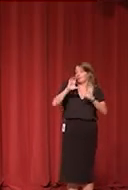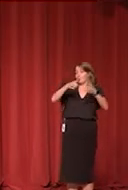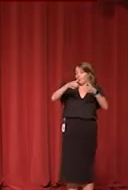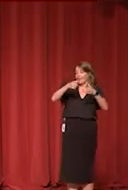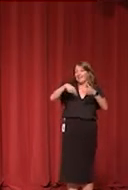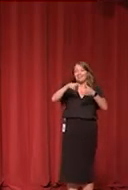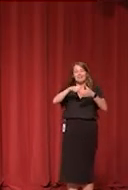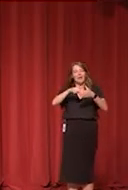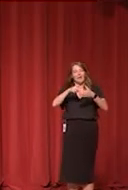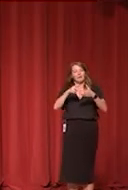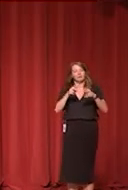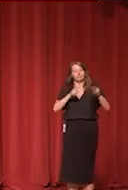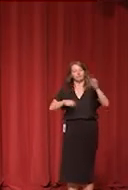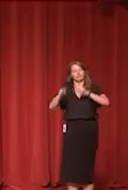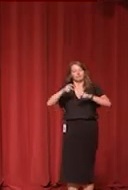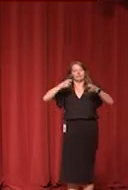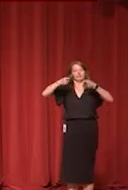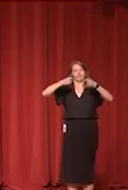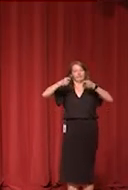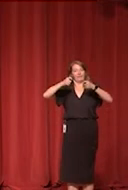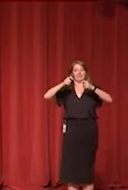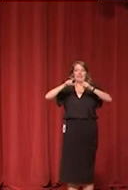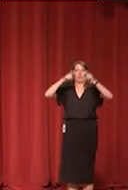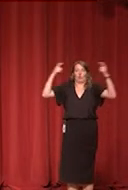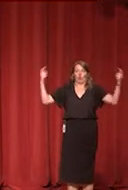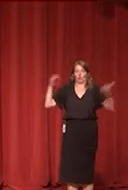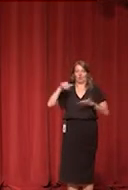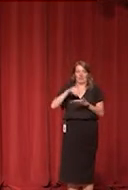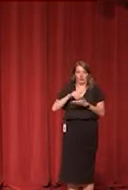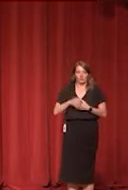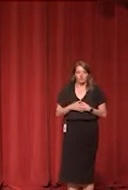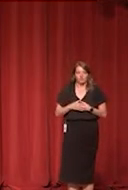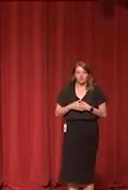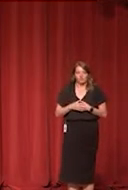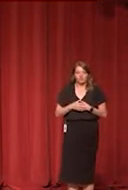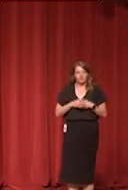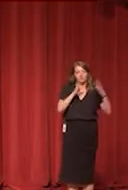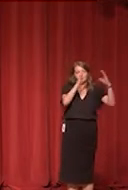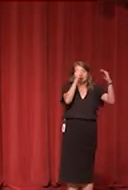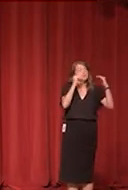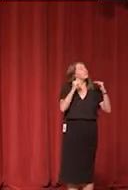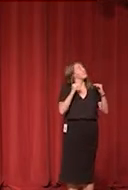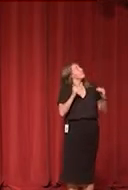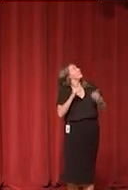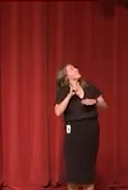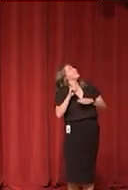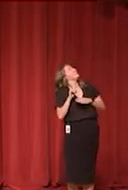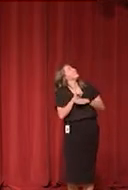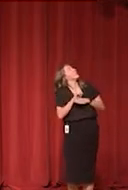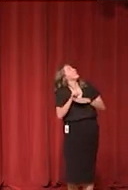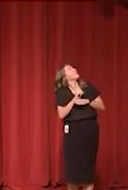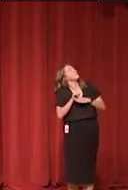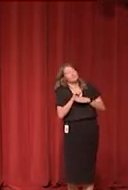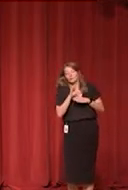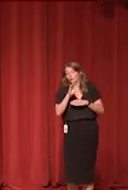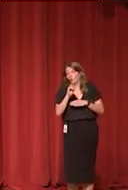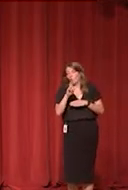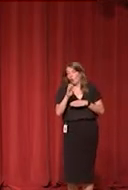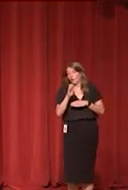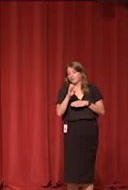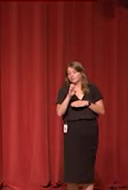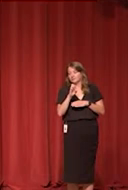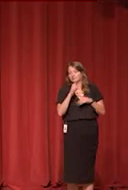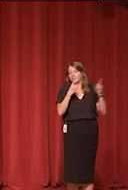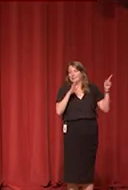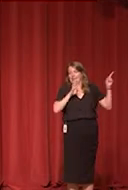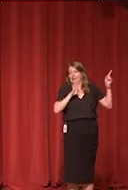oversees the administration of this very large center. The next core is the clinical core. The clinical core is led by Dr. Cynthia